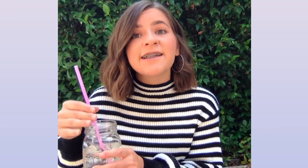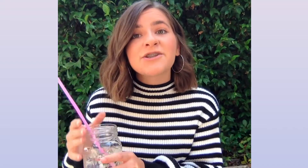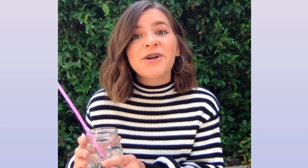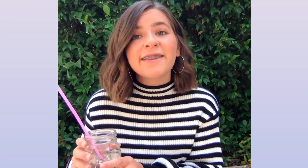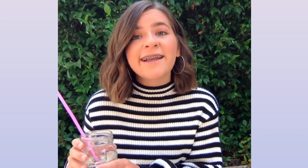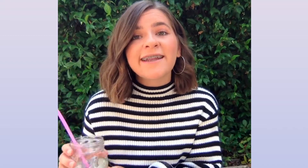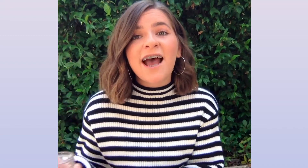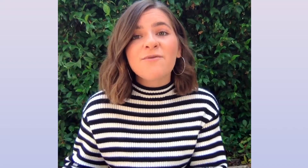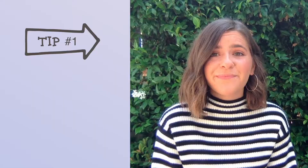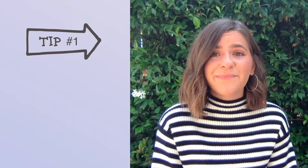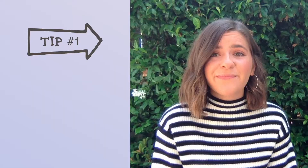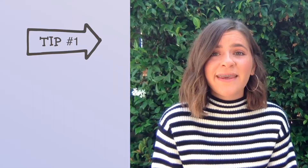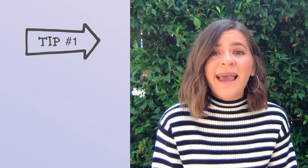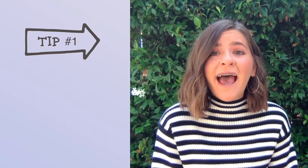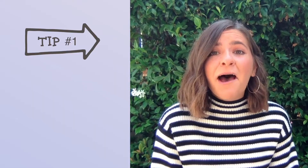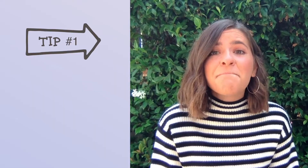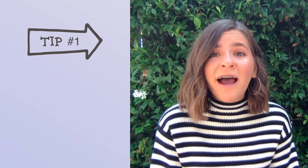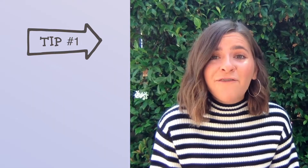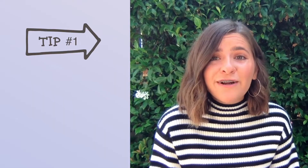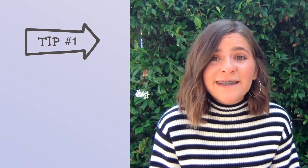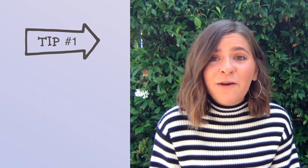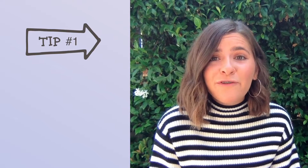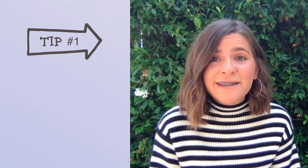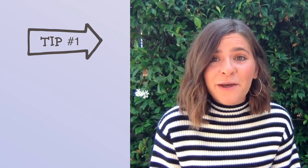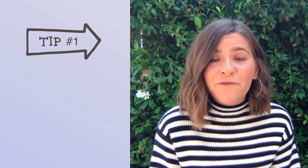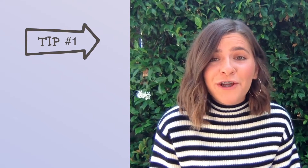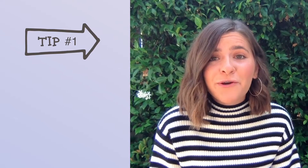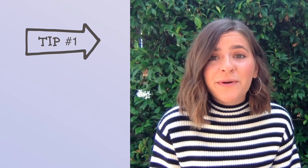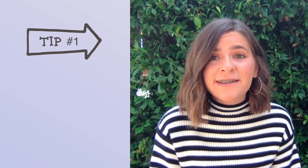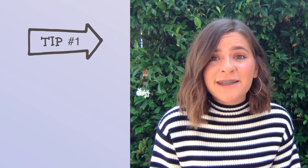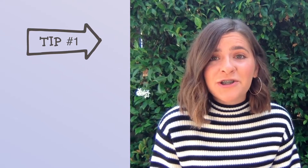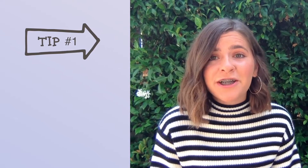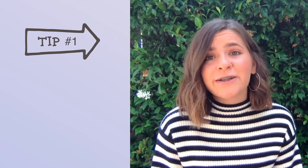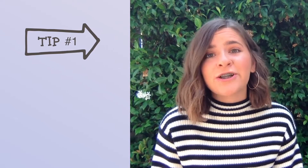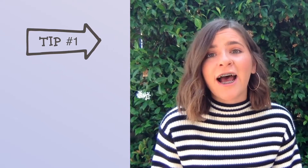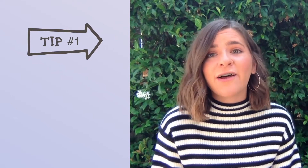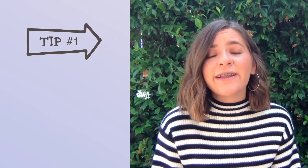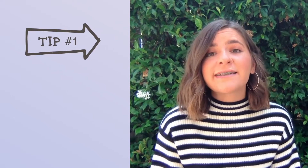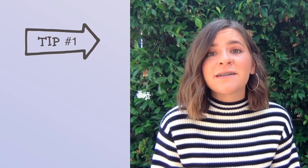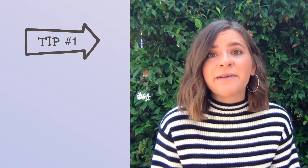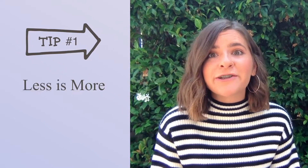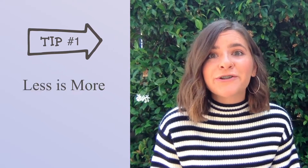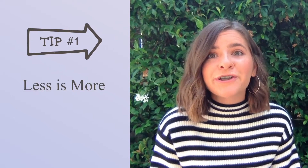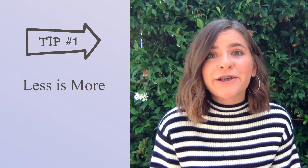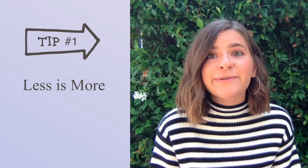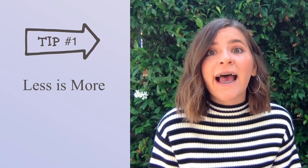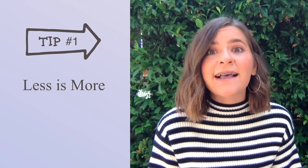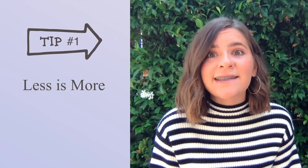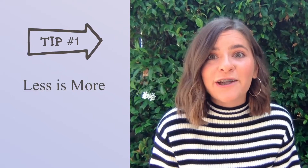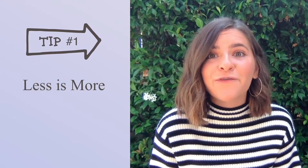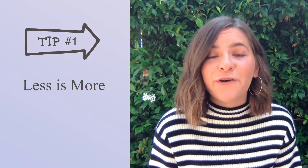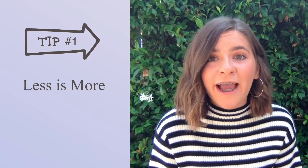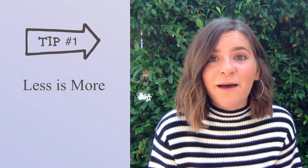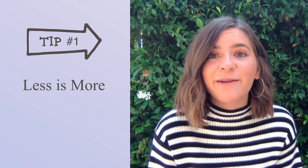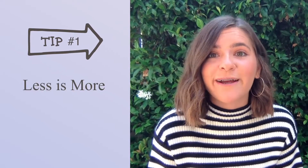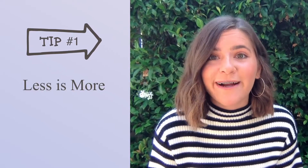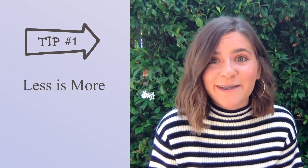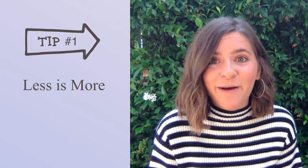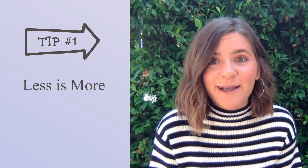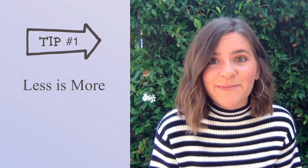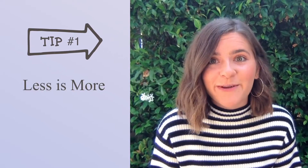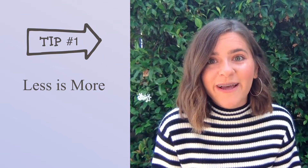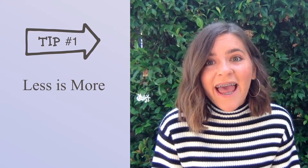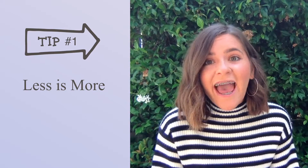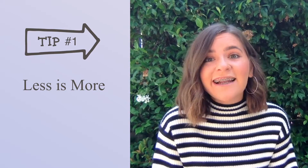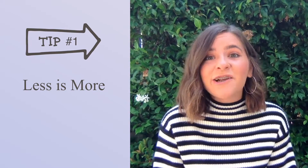to illustrate the in and out. My first helpful tip for you when teaching your child is to make sure to use as little vocabulary